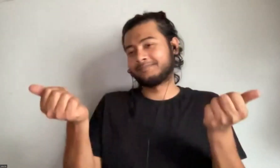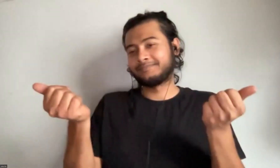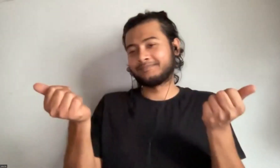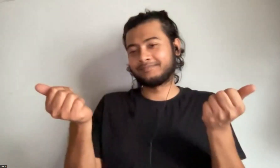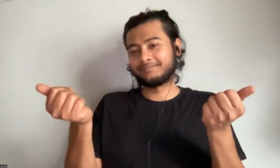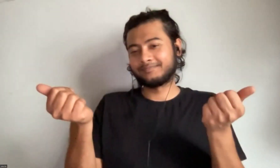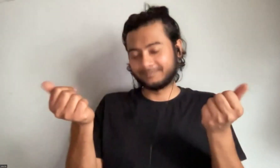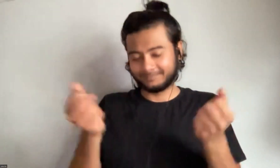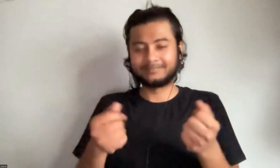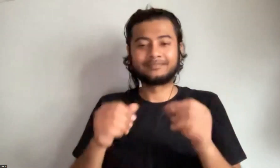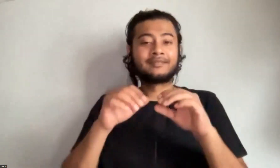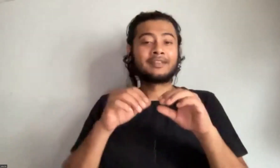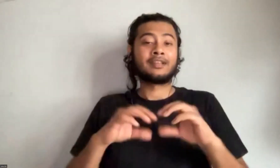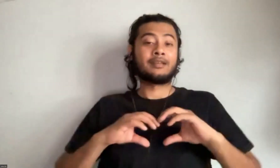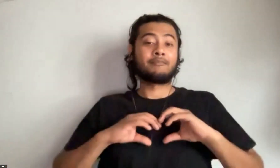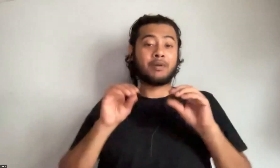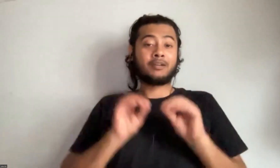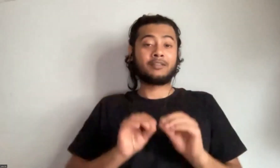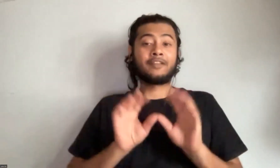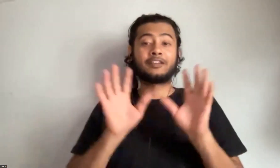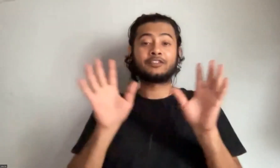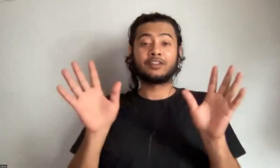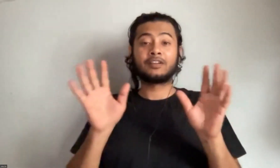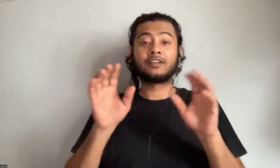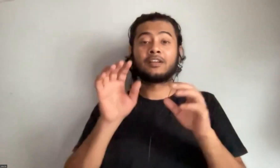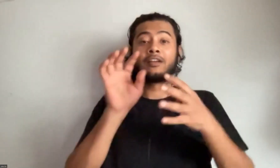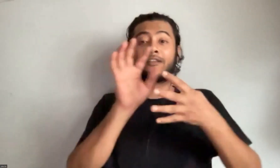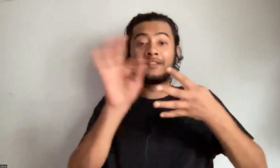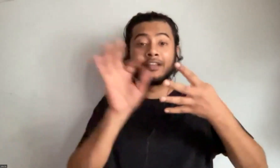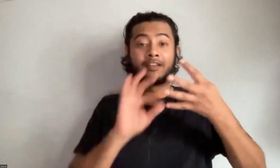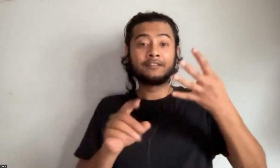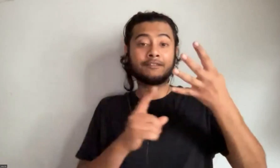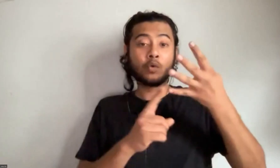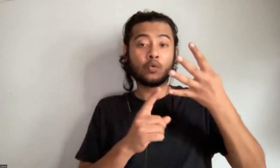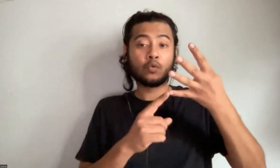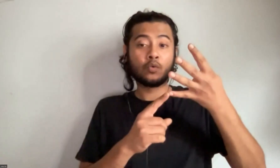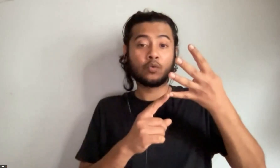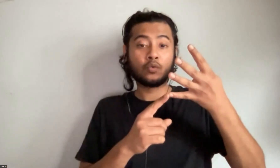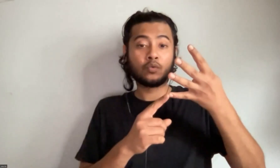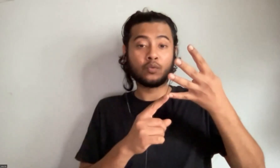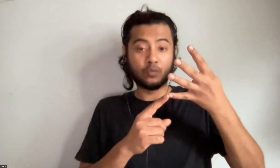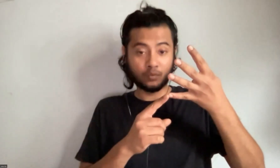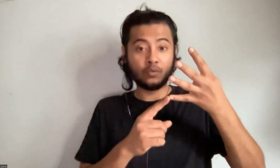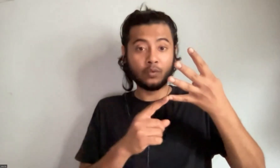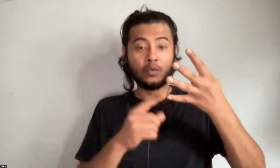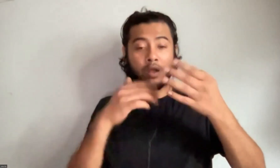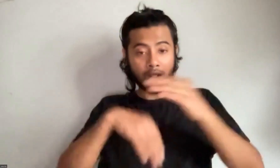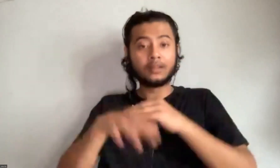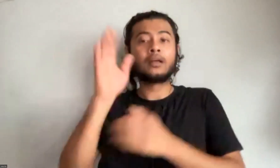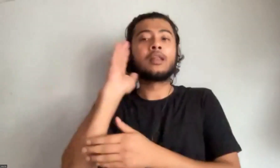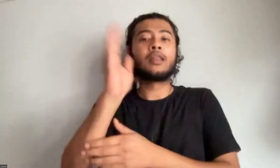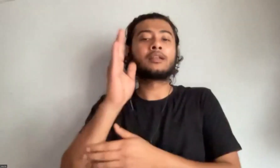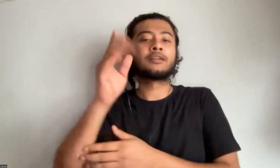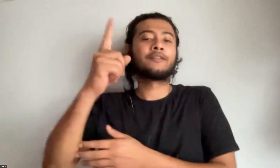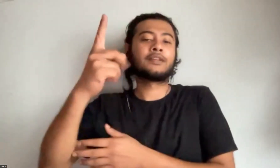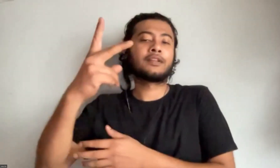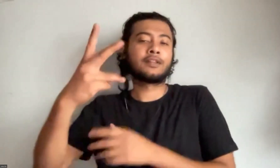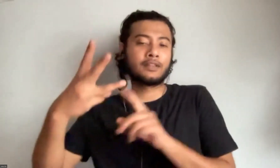4, session 3, we have ended today. I hope it was easy to understand. If you have